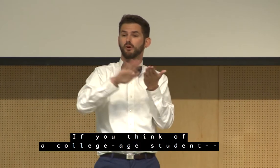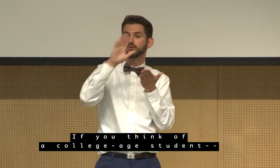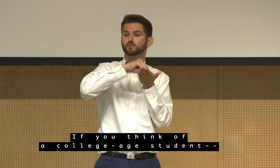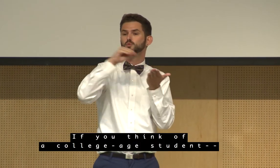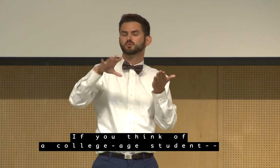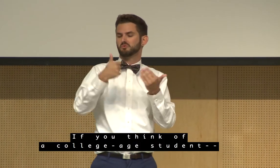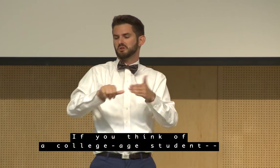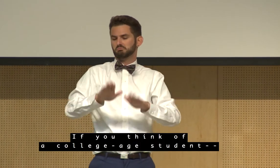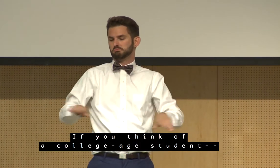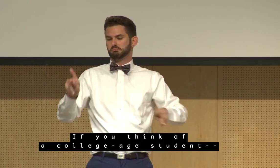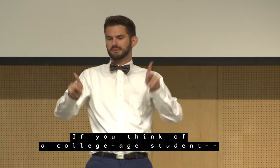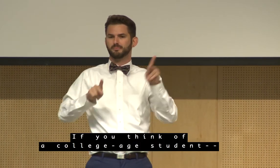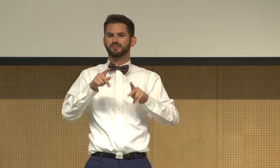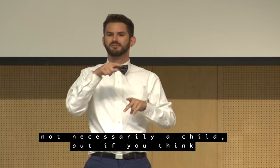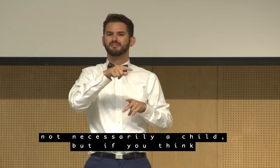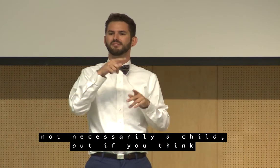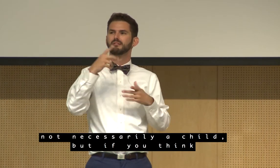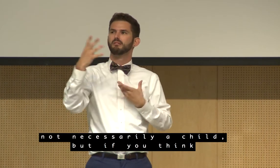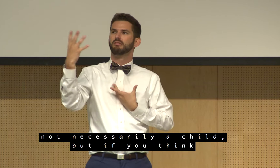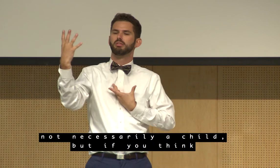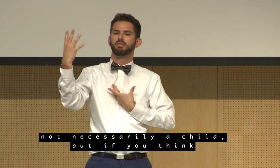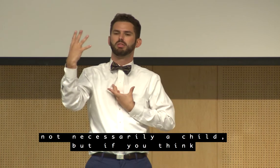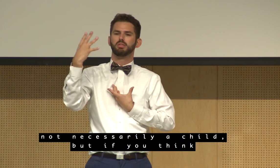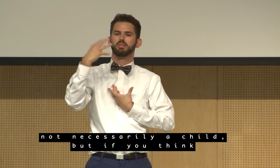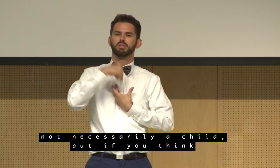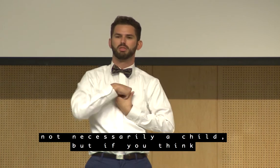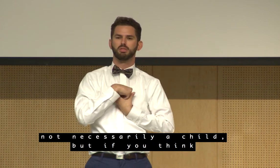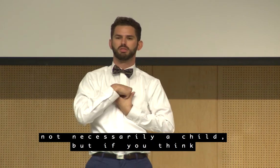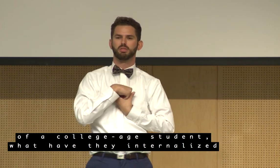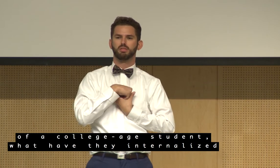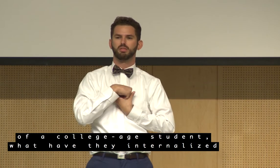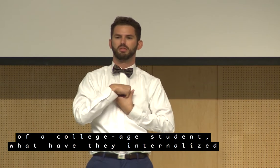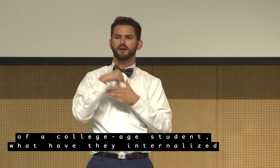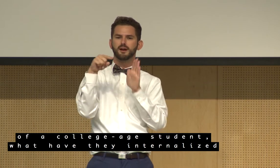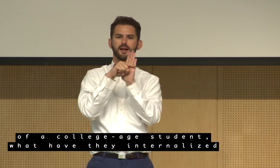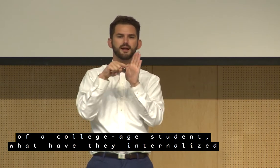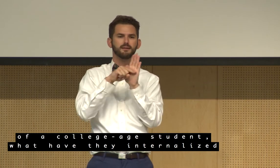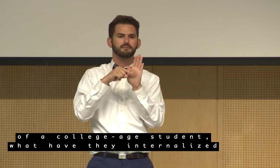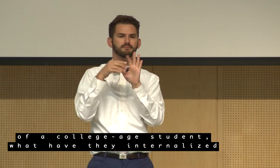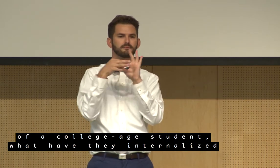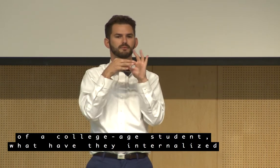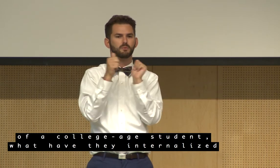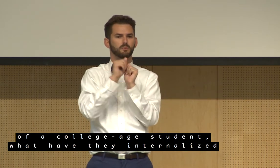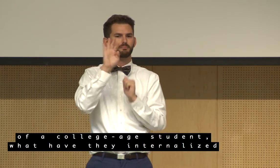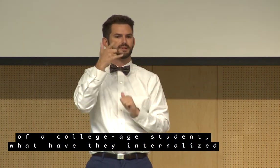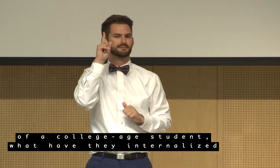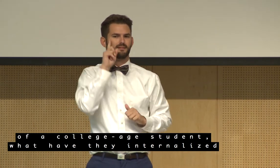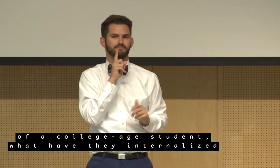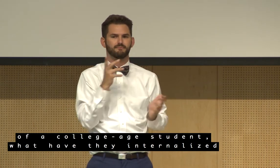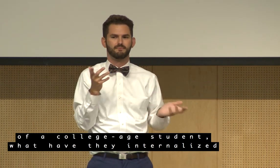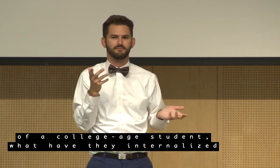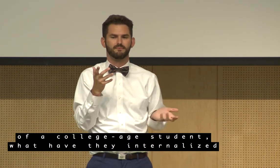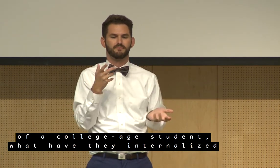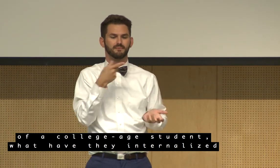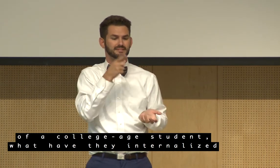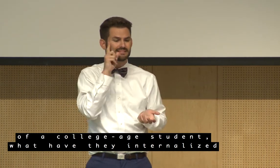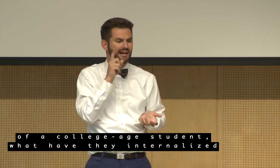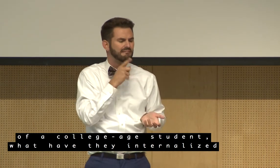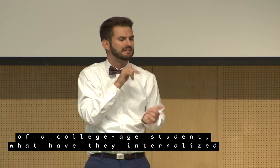If you think of a college-age student, not necessarily a child, but if you think of a college-age student, what have they